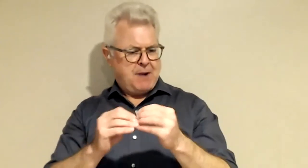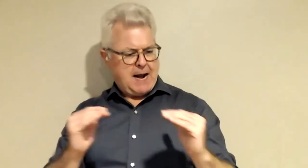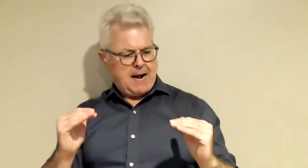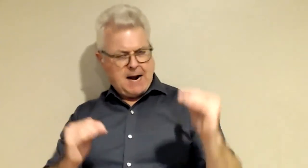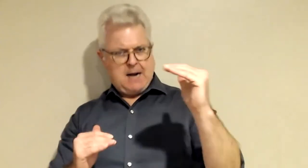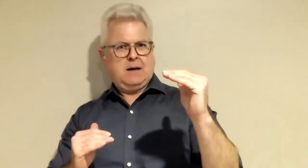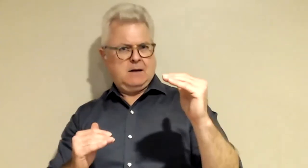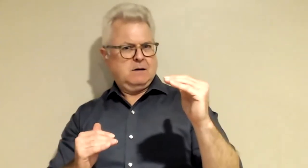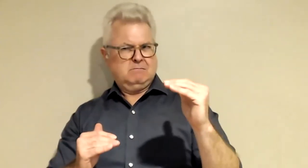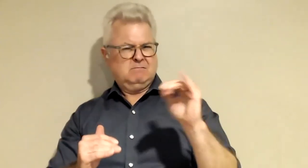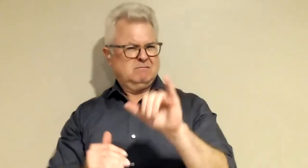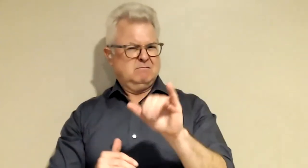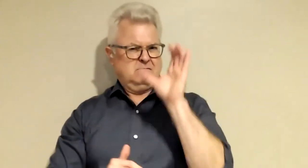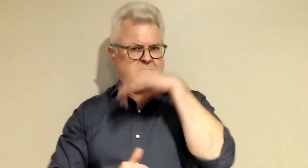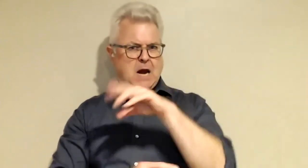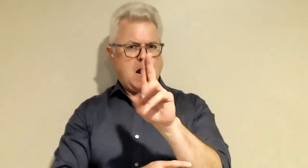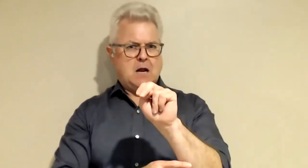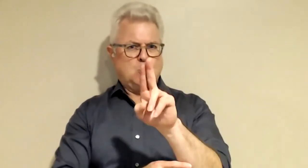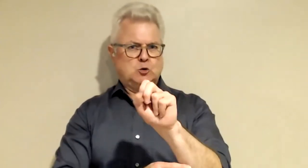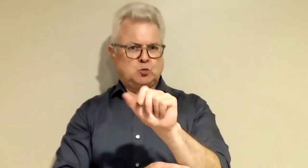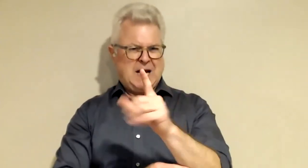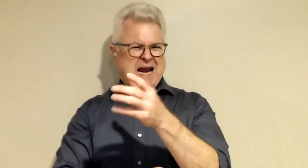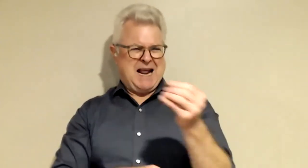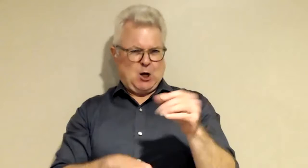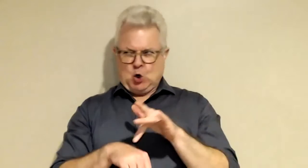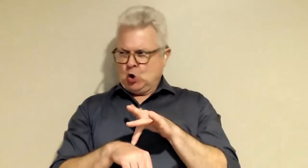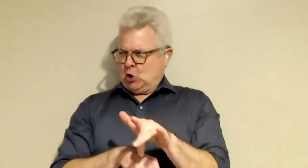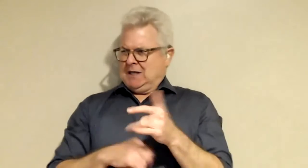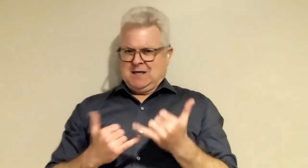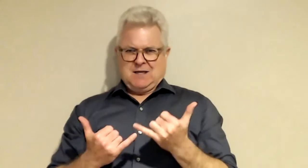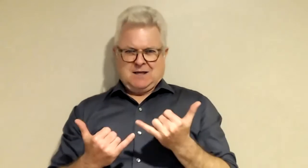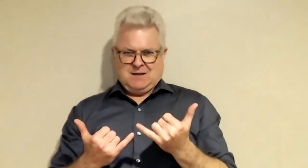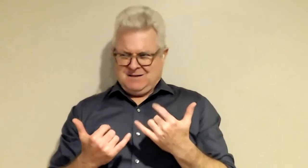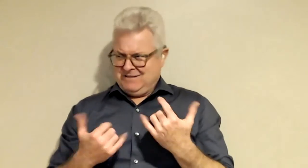because early on, the flu has come early this year, and that is very unusual.